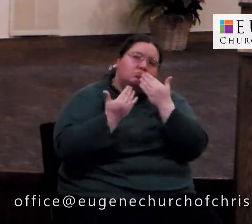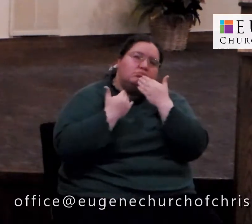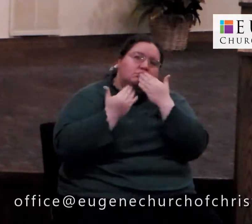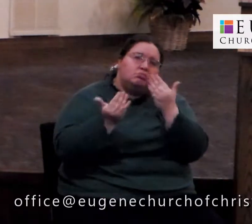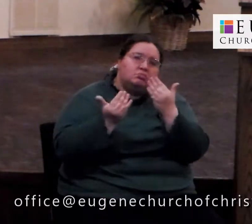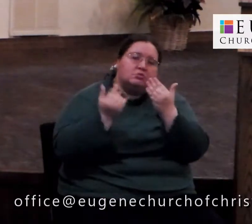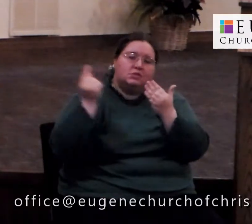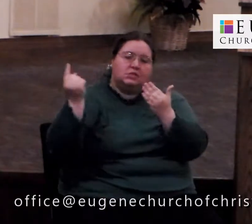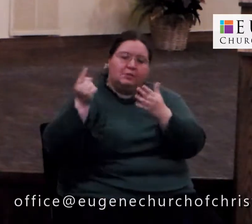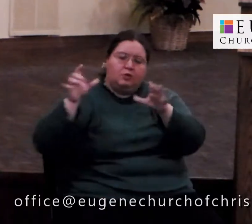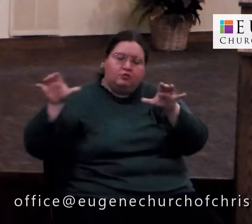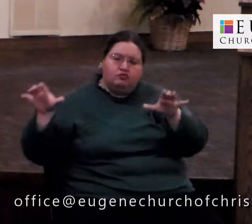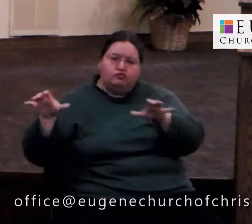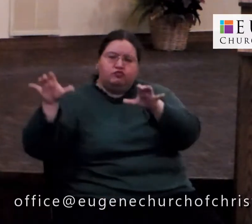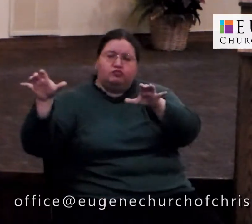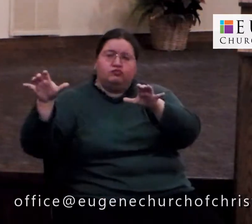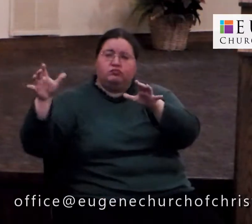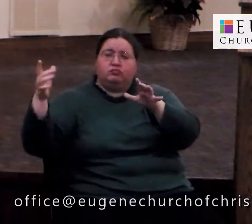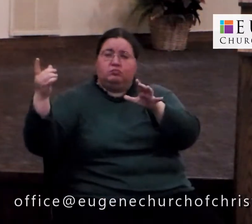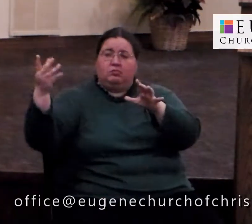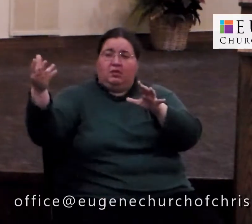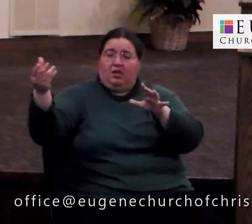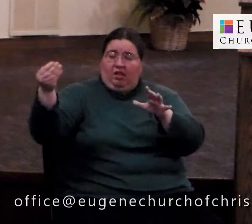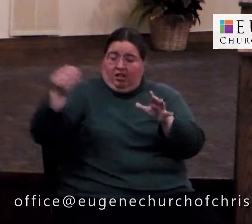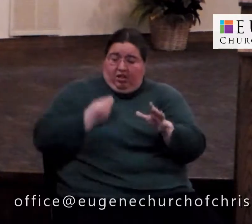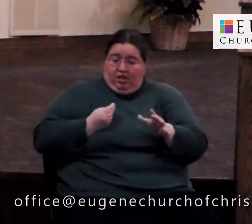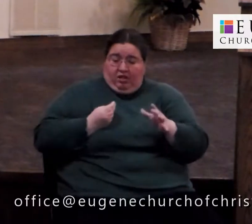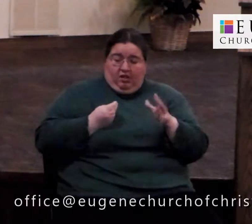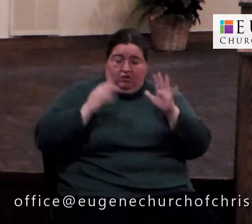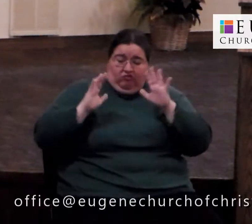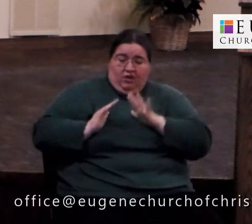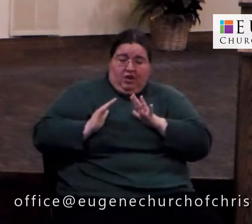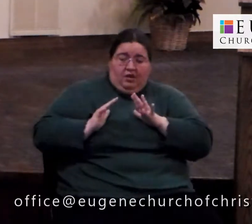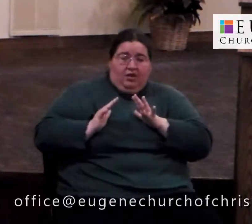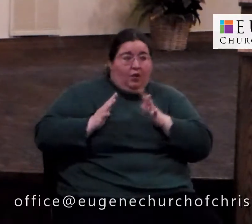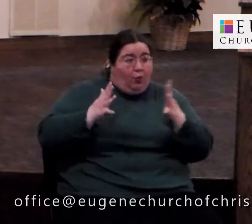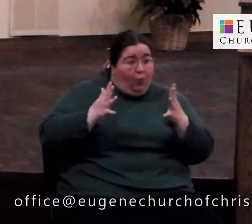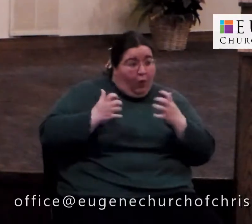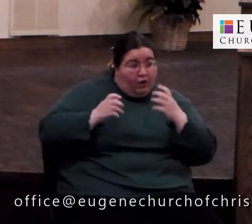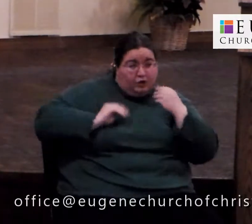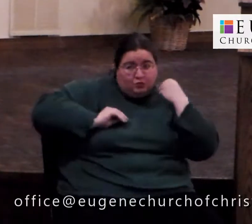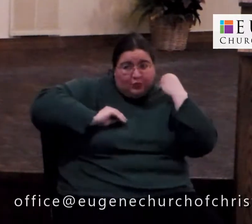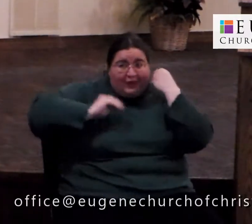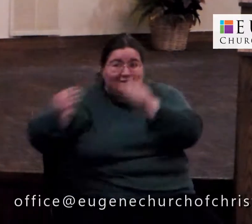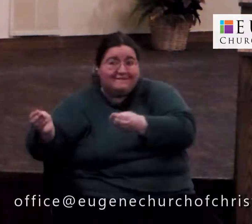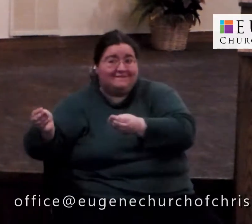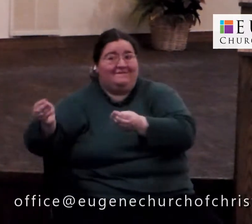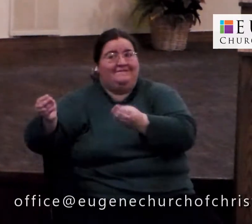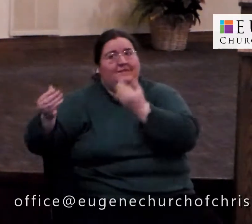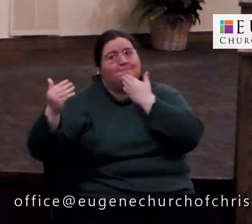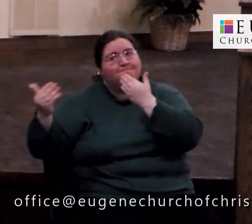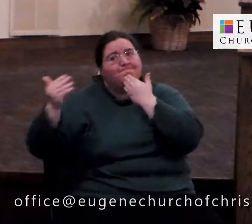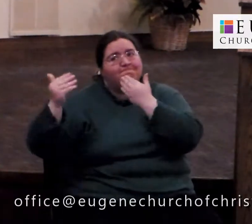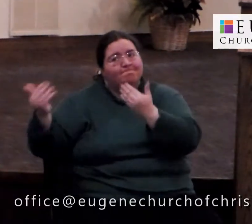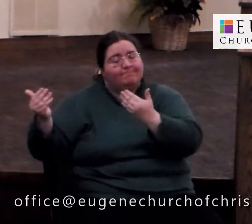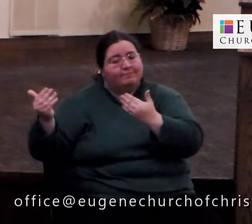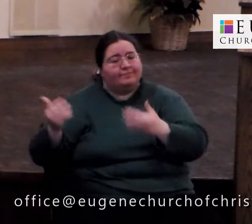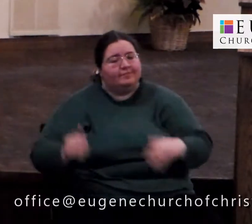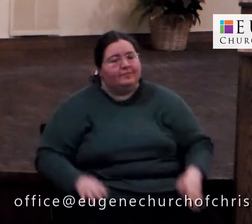can do is give something out of thankfulness. It's our response. When someone has done something really great for us, we